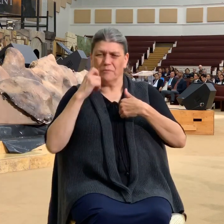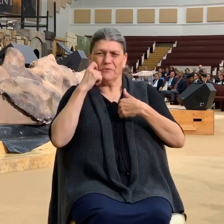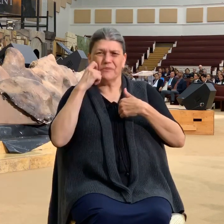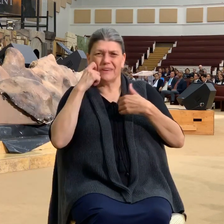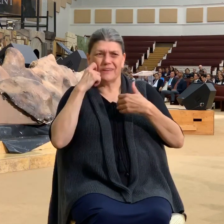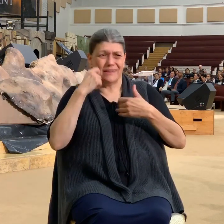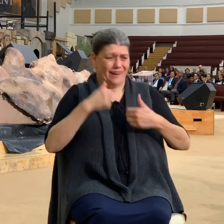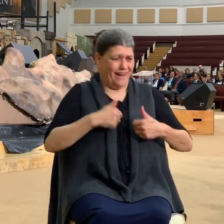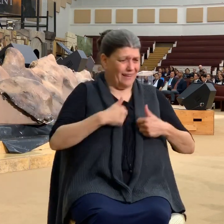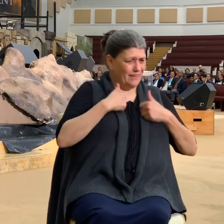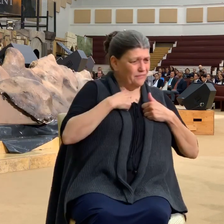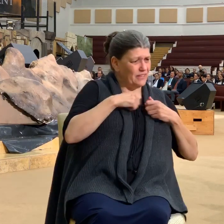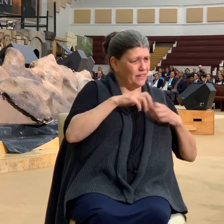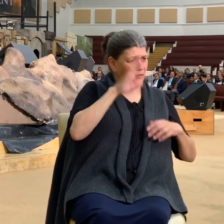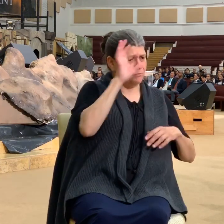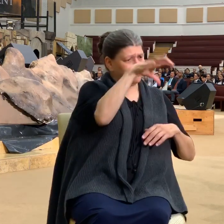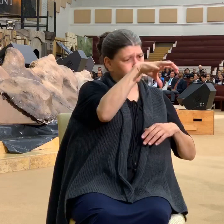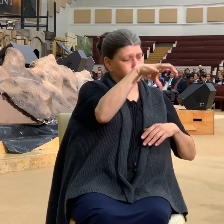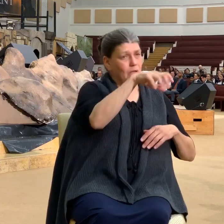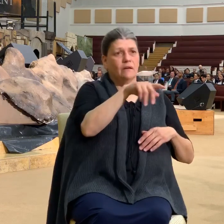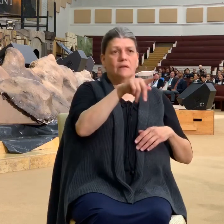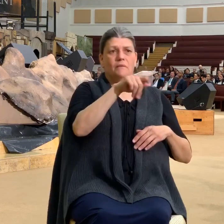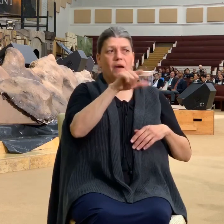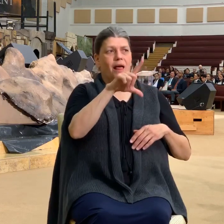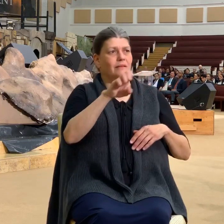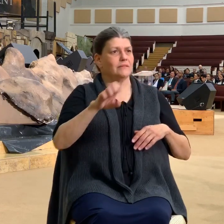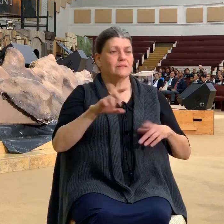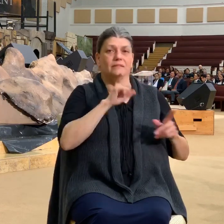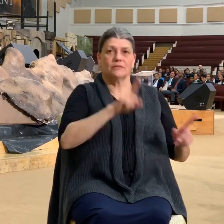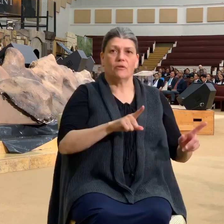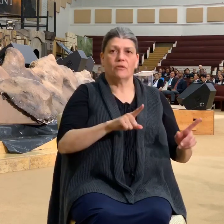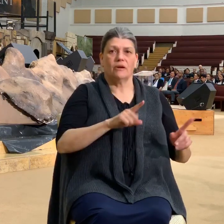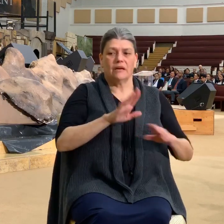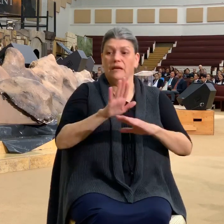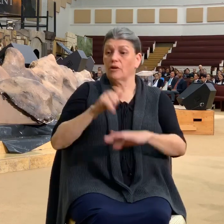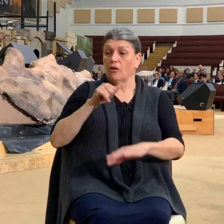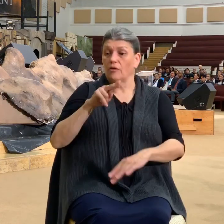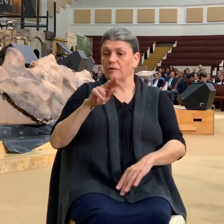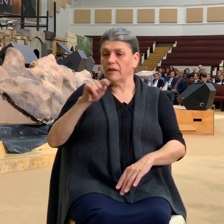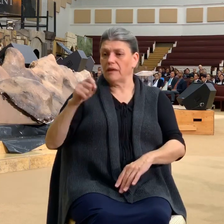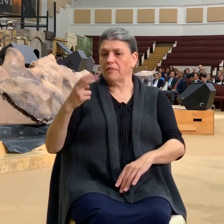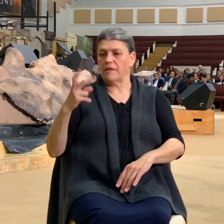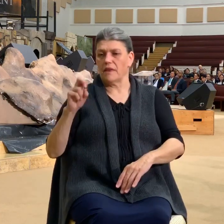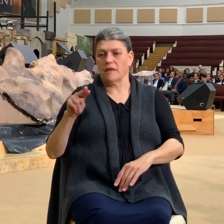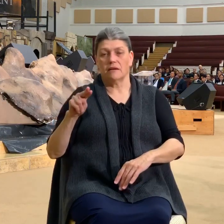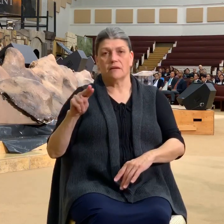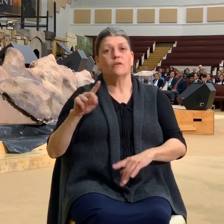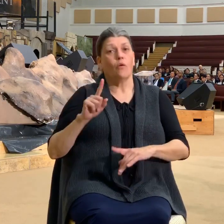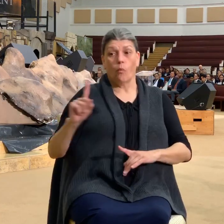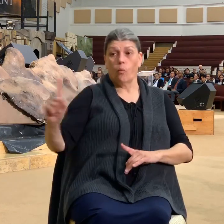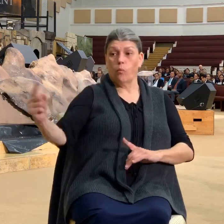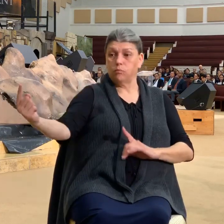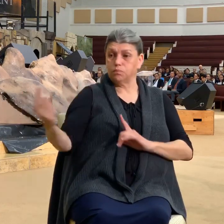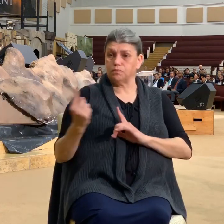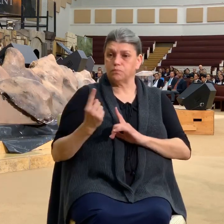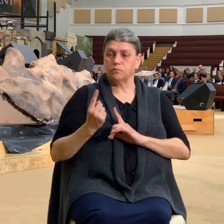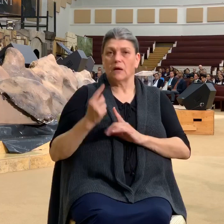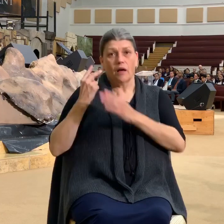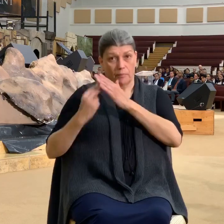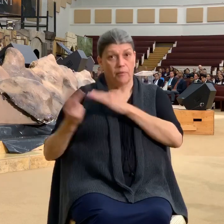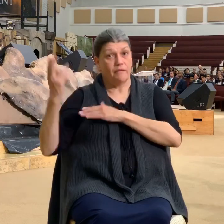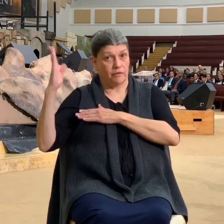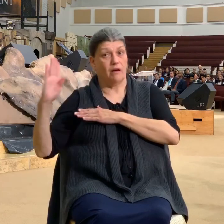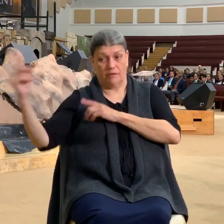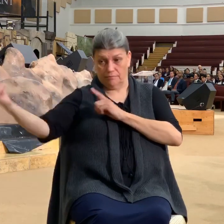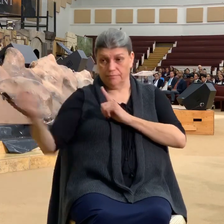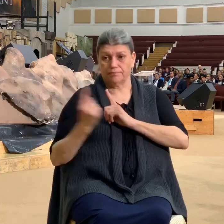fine place. And so he called Nathan, one of his counselors, prophet of God, and